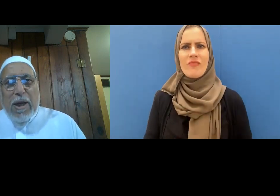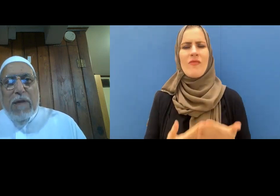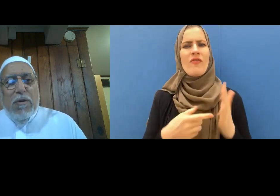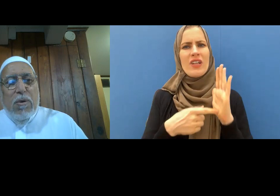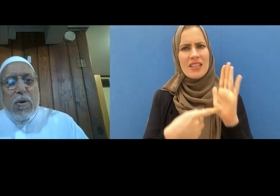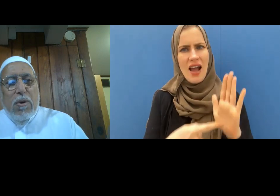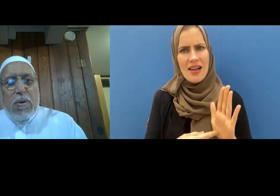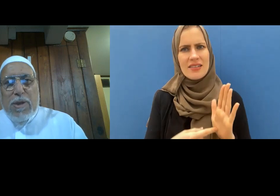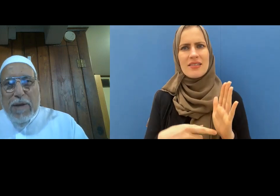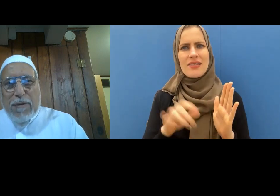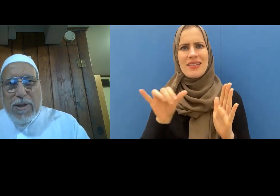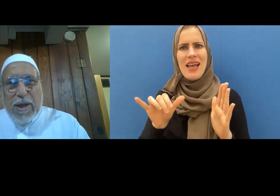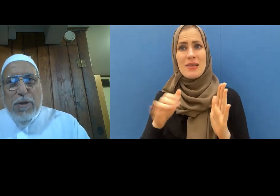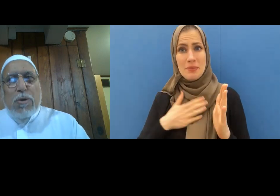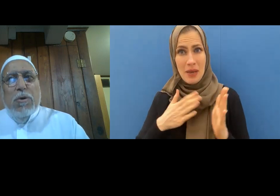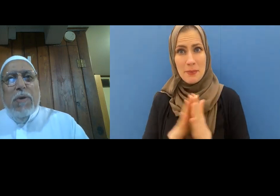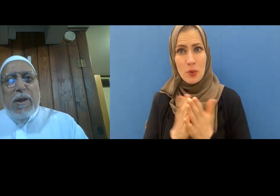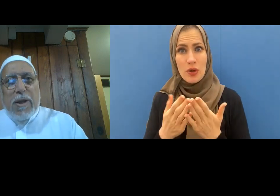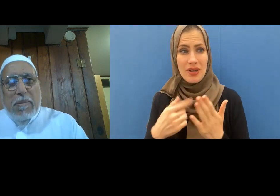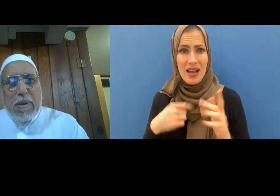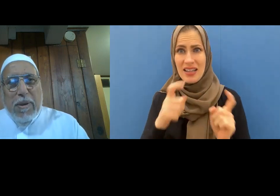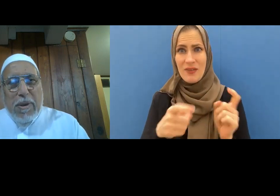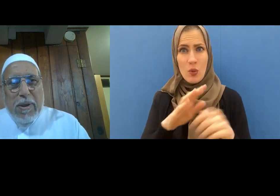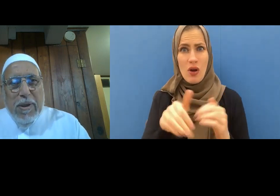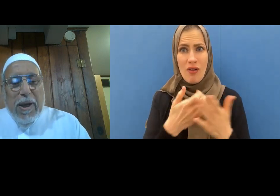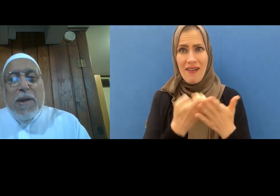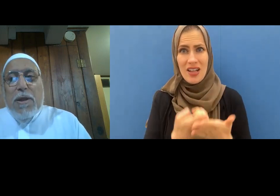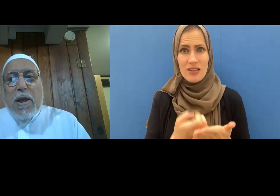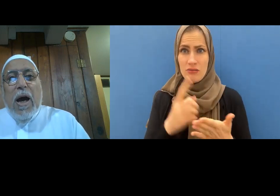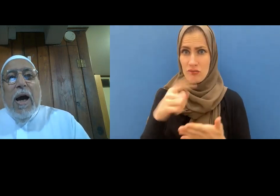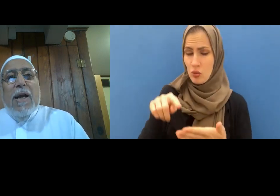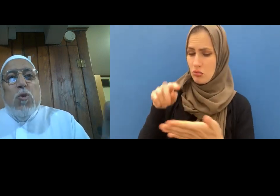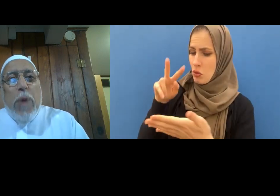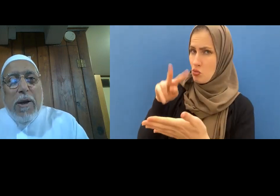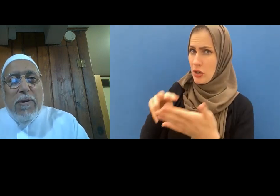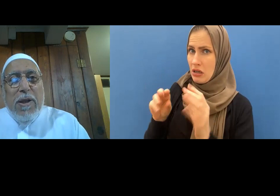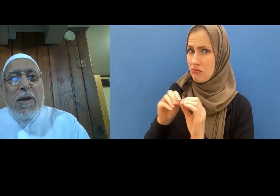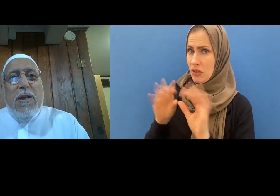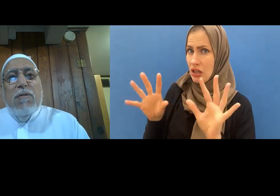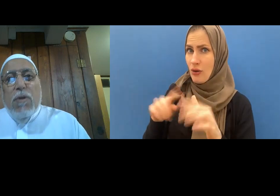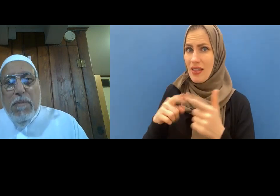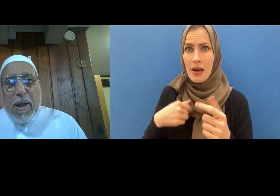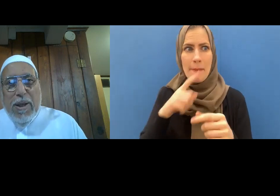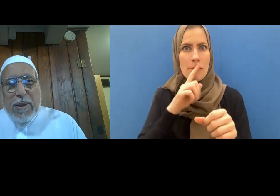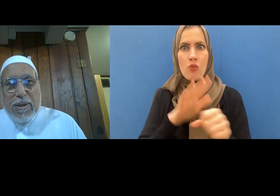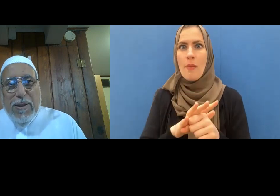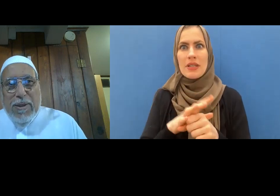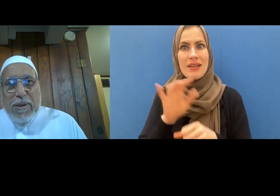and I give you all those evidence and you could read them, and then I swear that it is from